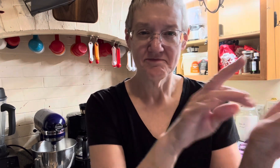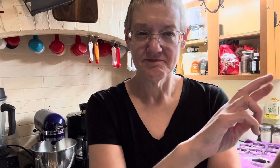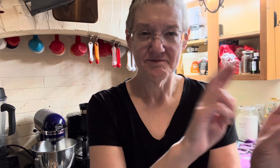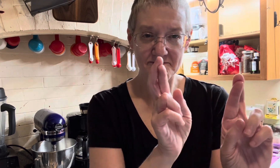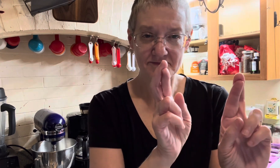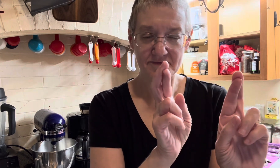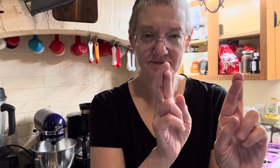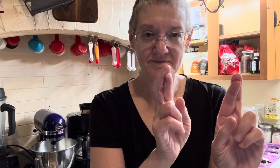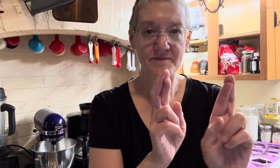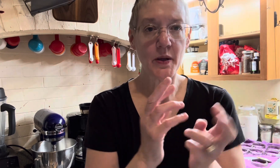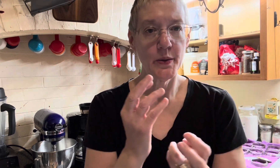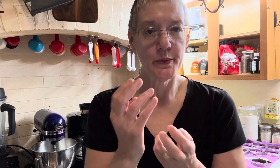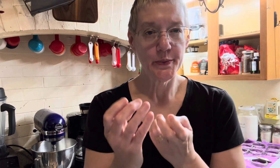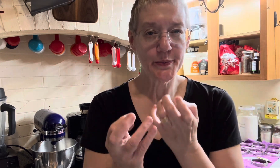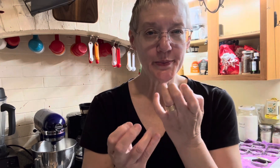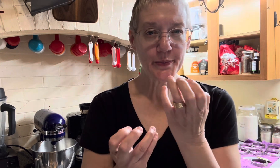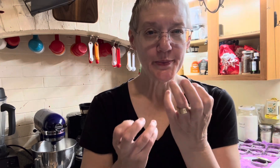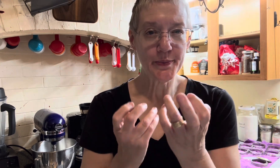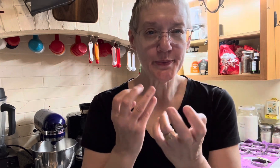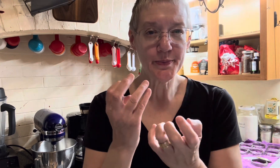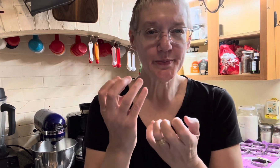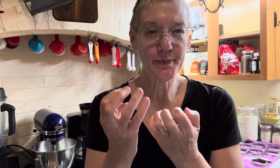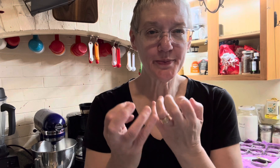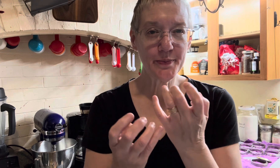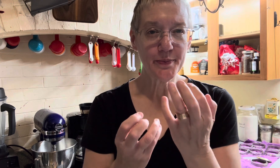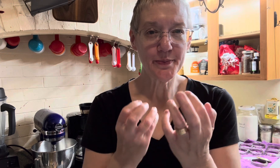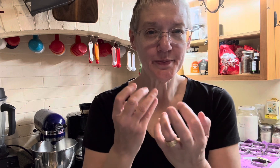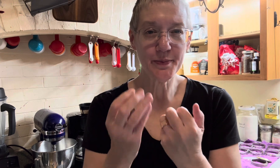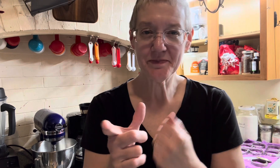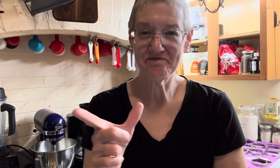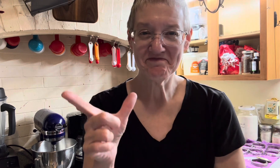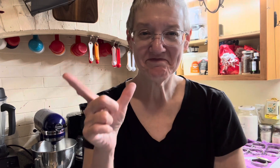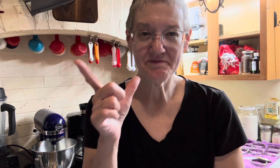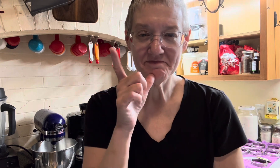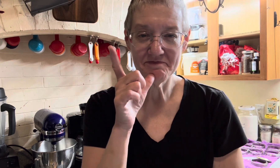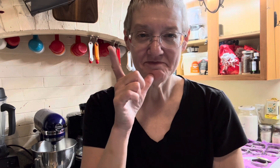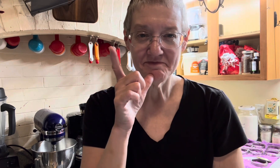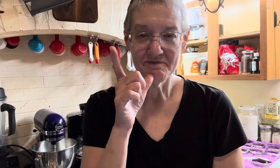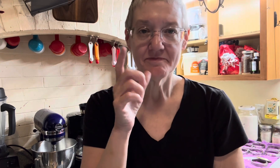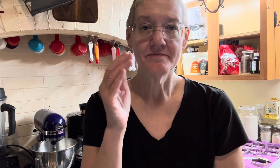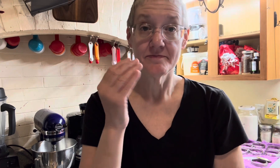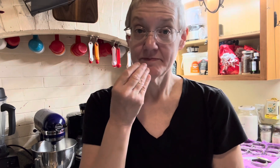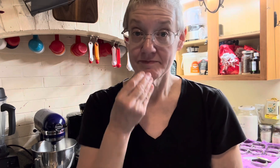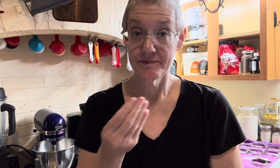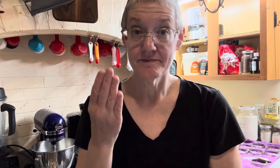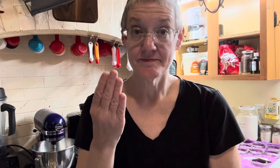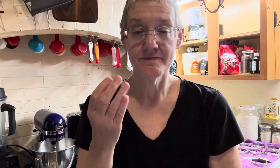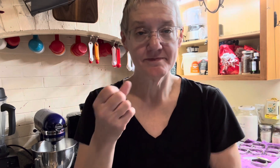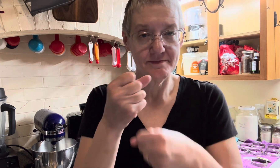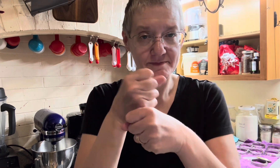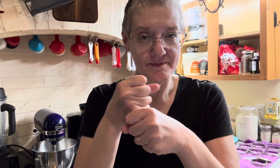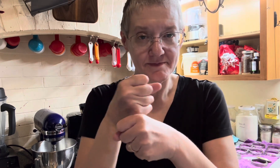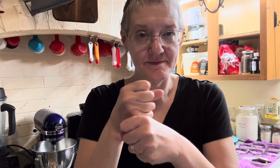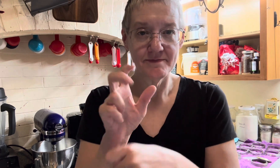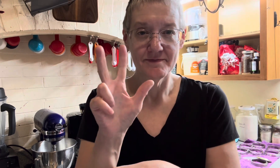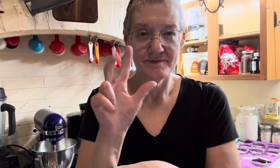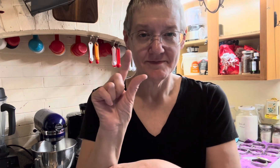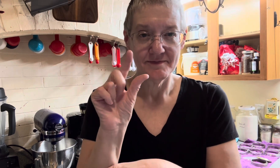already portioned out in the freezer. I'm going to simmer that all together. So breakfast, coffee, 3 grams of